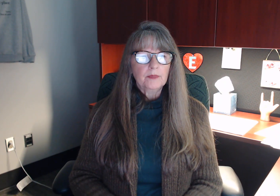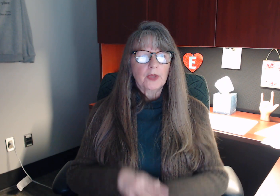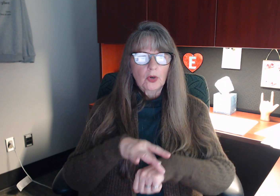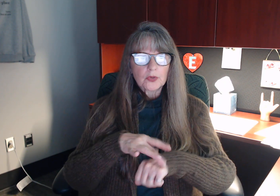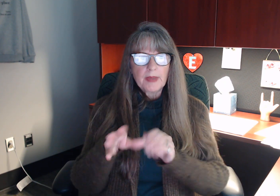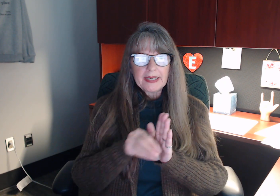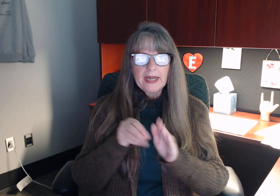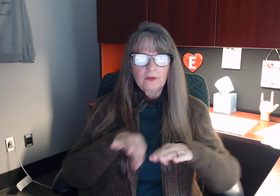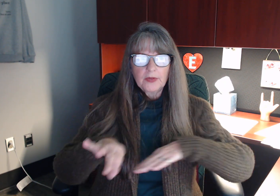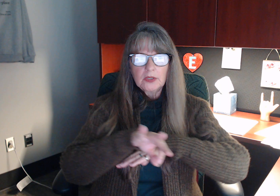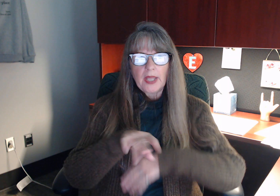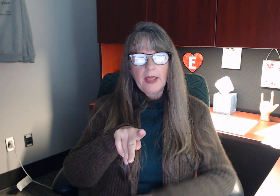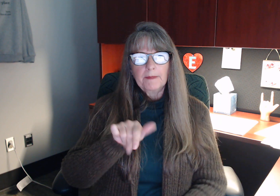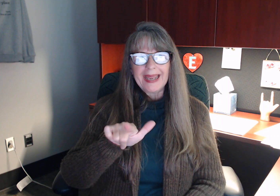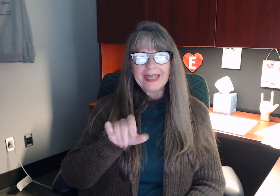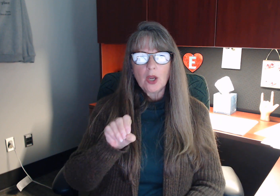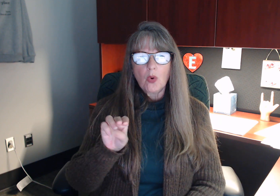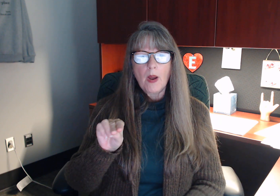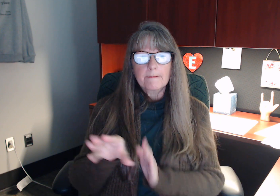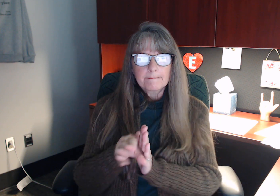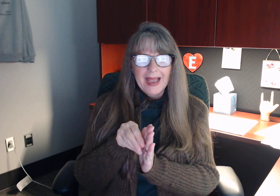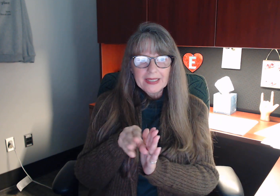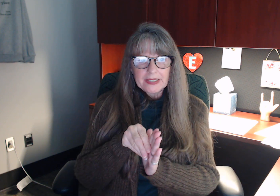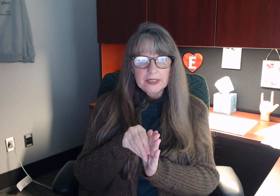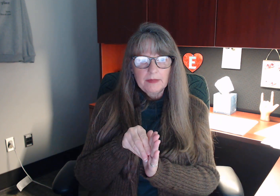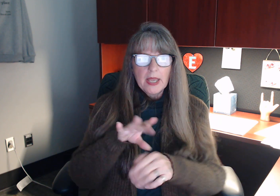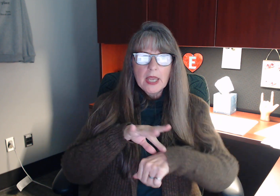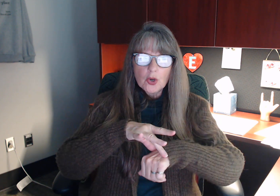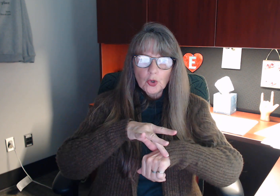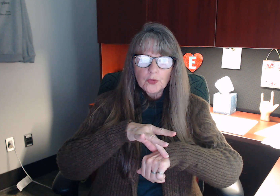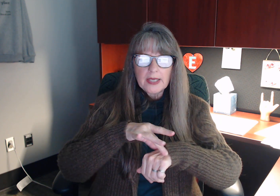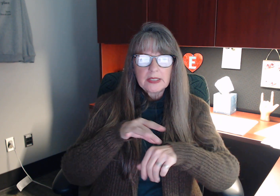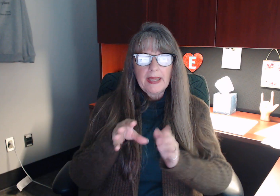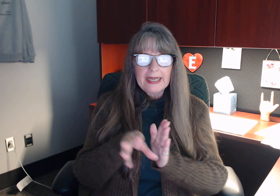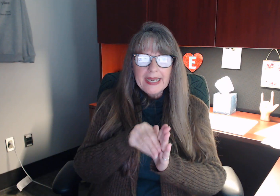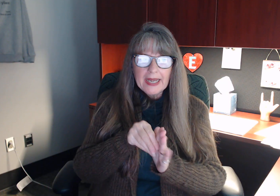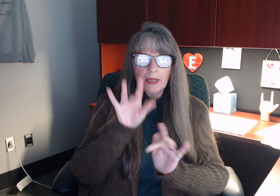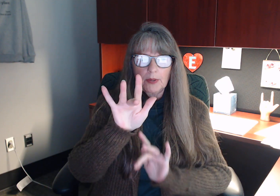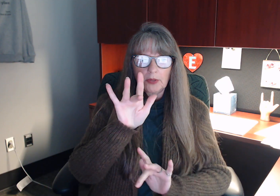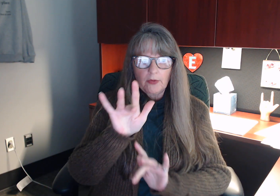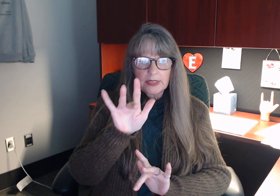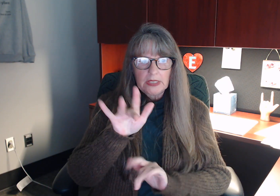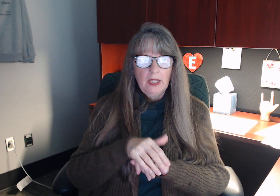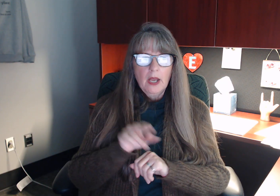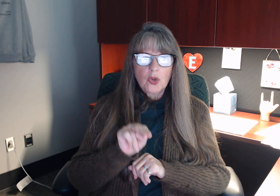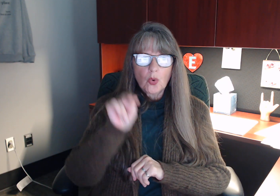The Earth's magnetic field and paleomagnetism. And Earth has a magnetic polarity, north